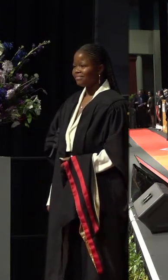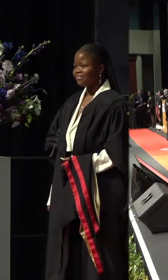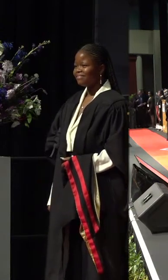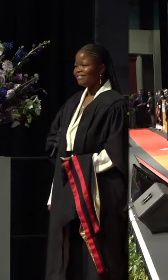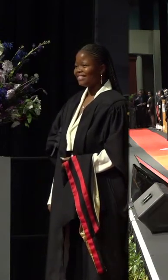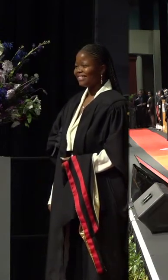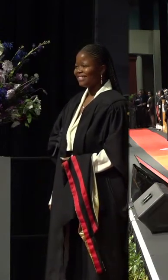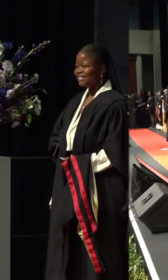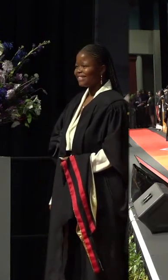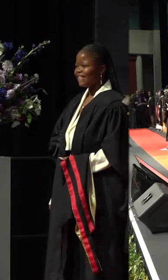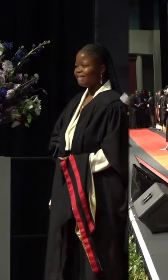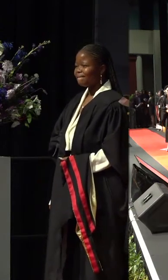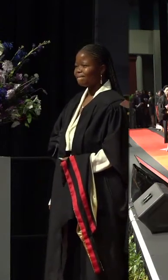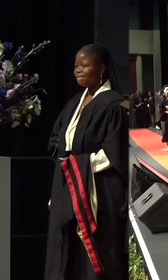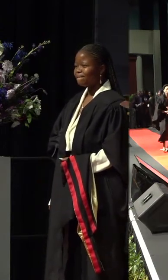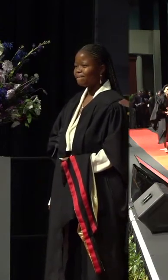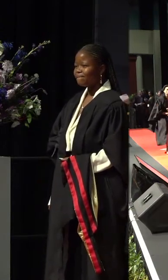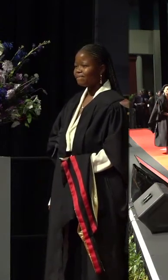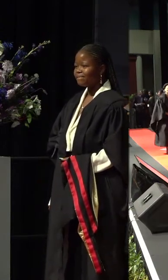Khulile Khumalo.